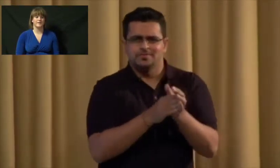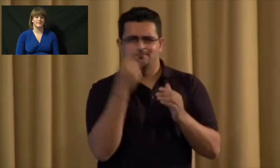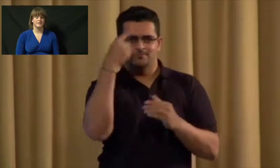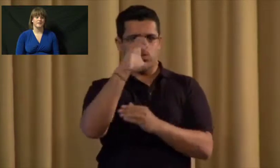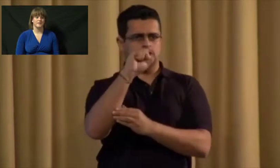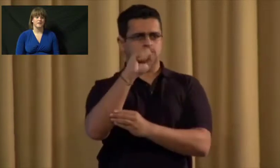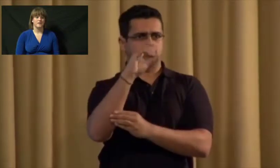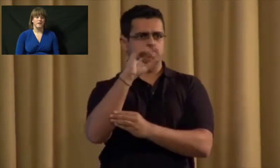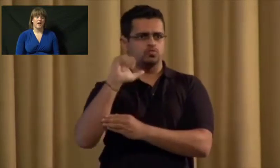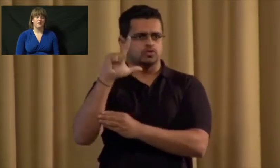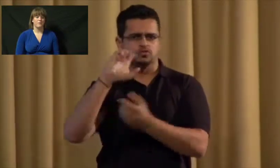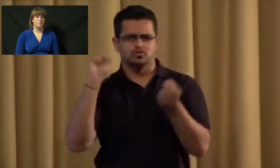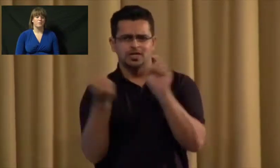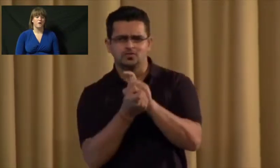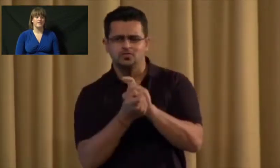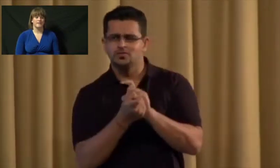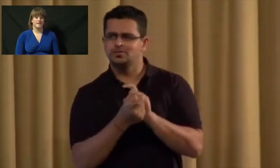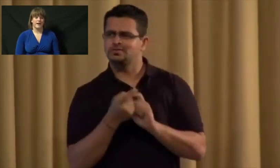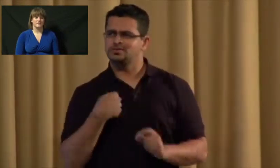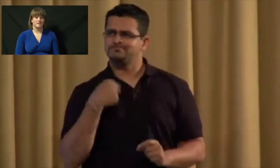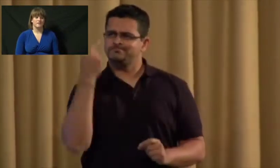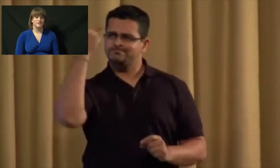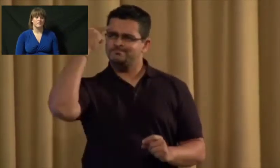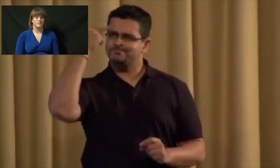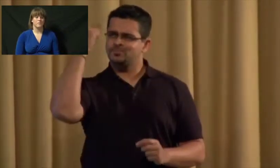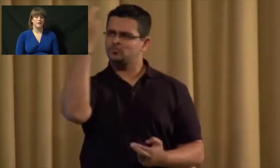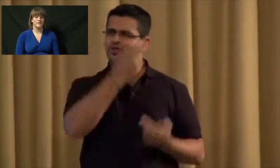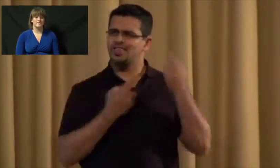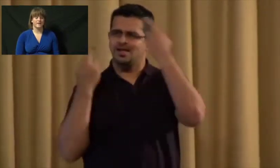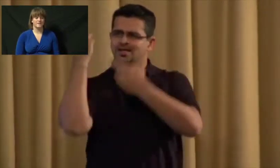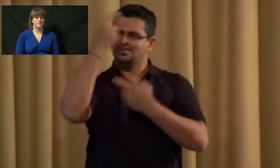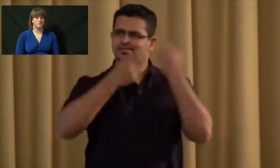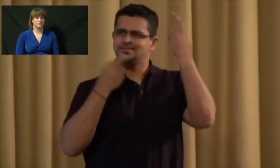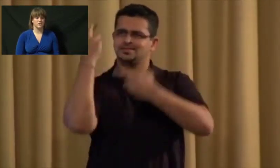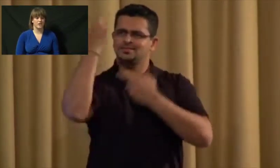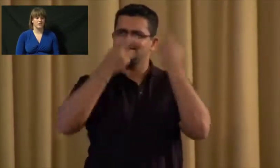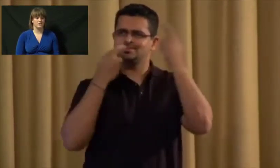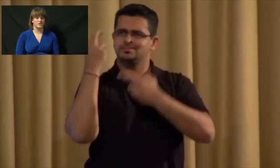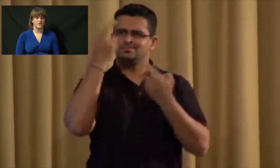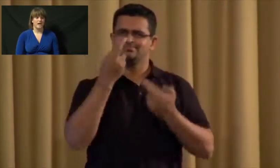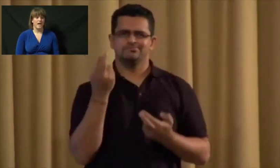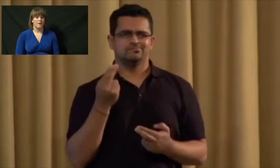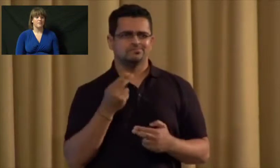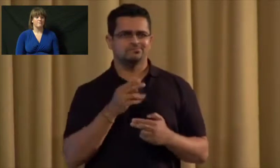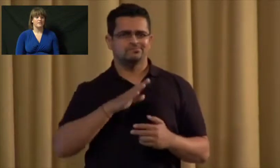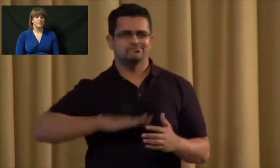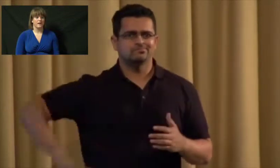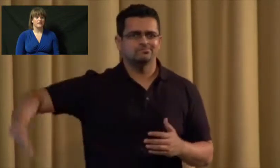connected. And we wanted that. We wanted to find social change. And we